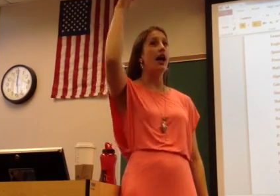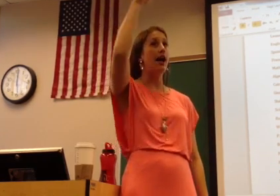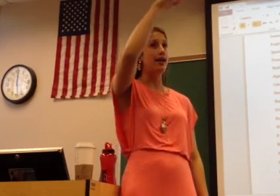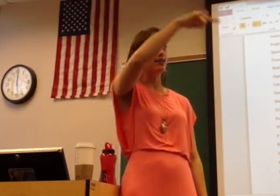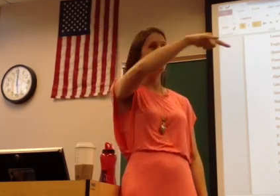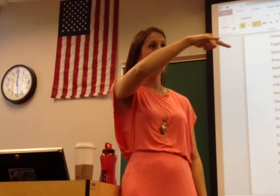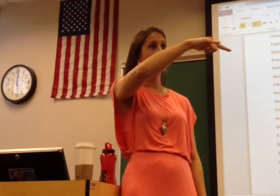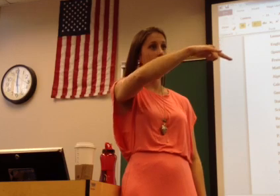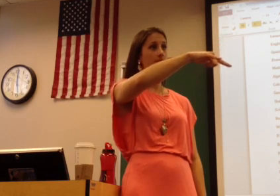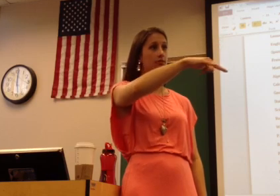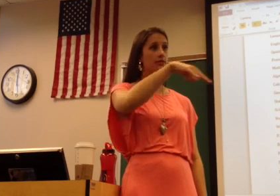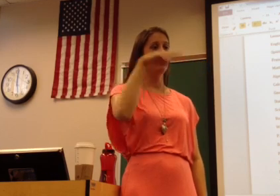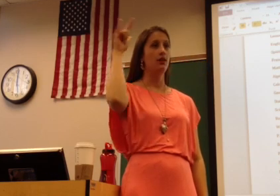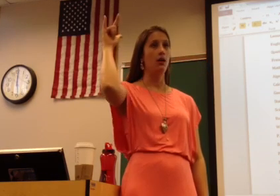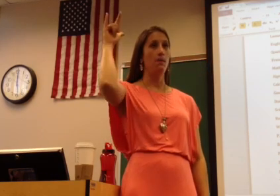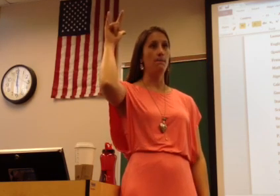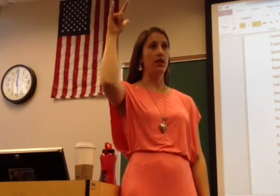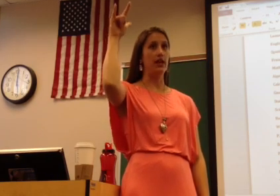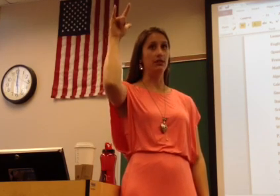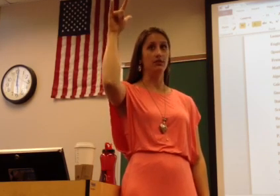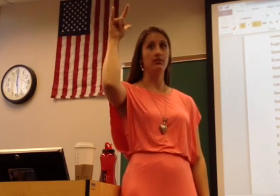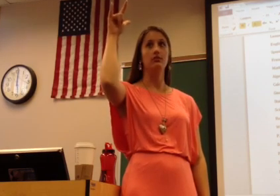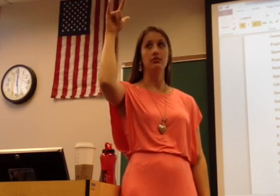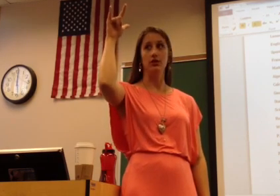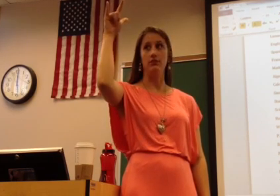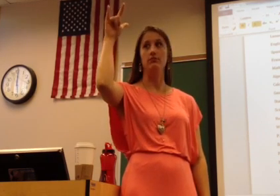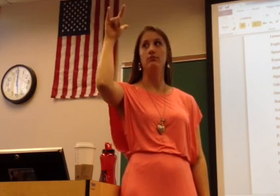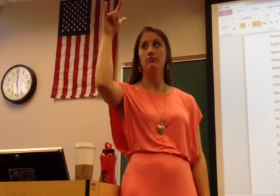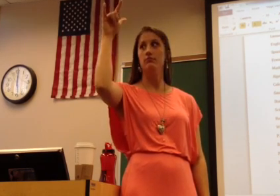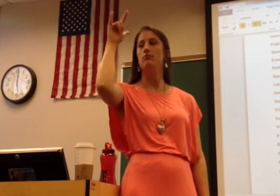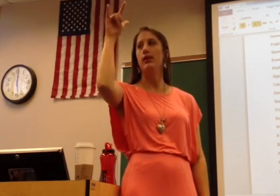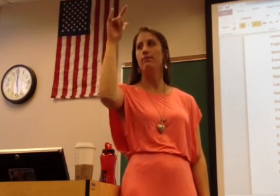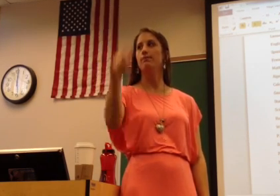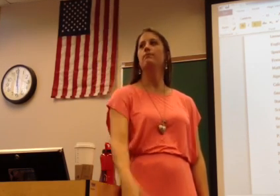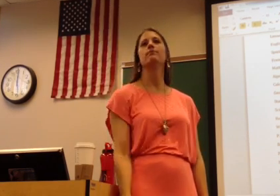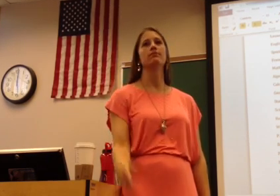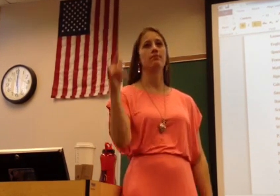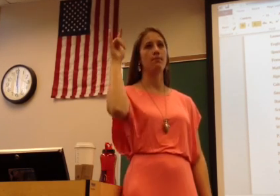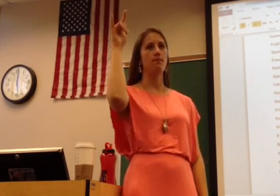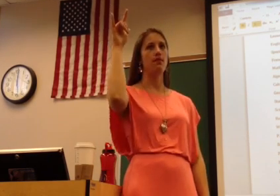Fly. Plane. Good. Plane.